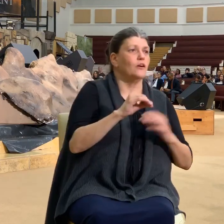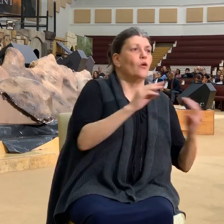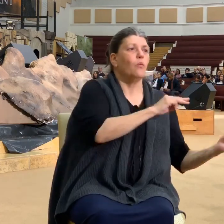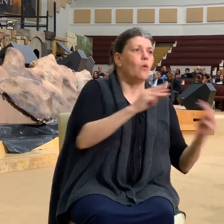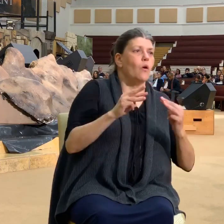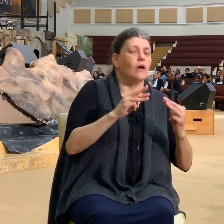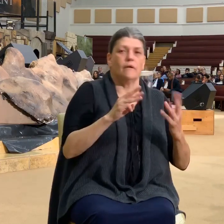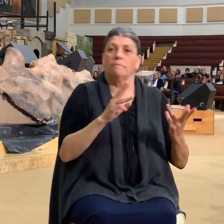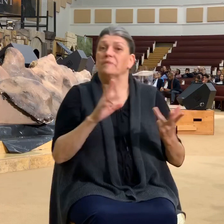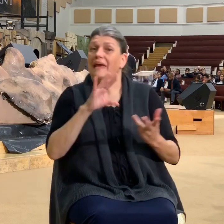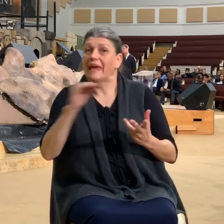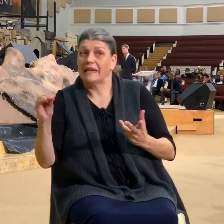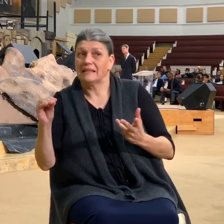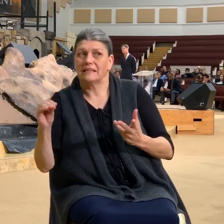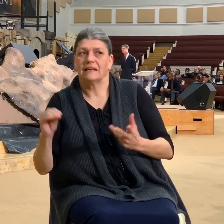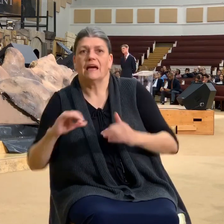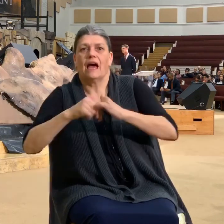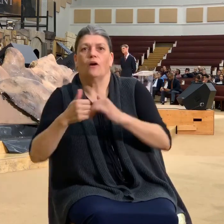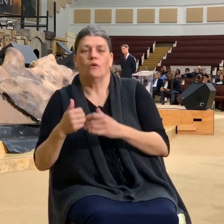hair.